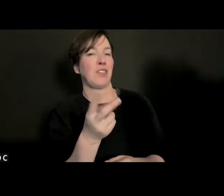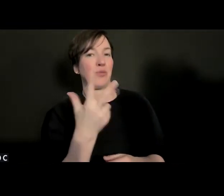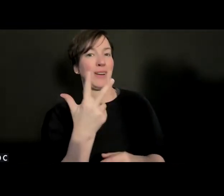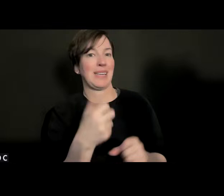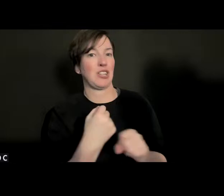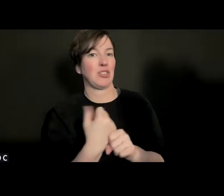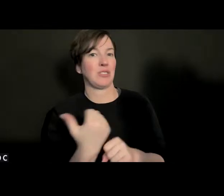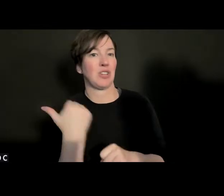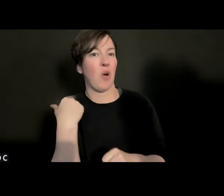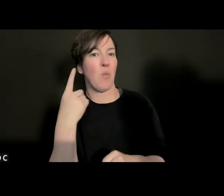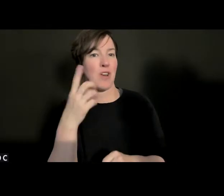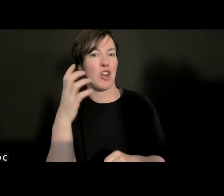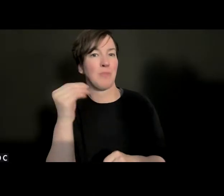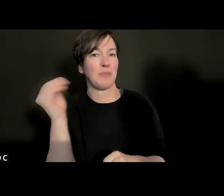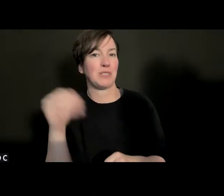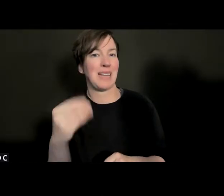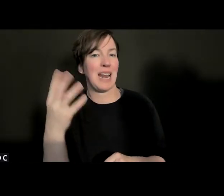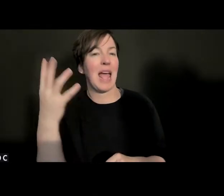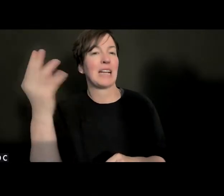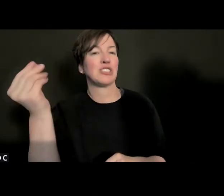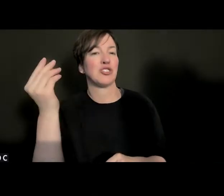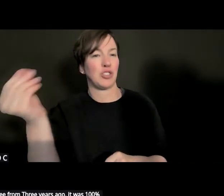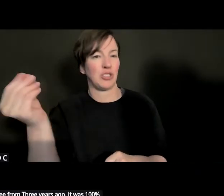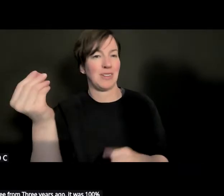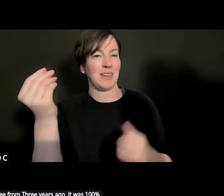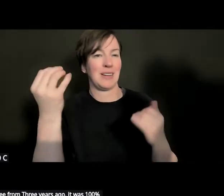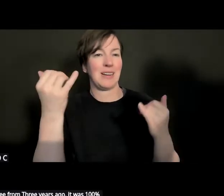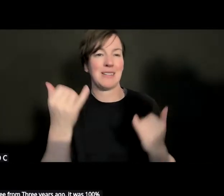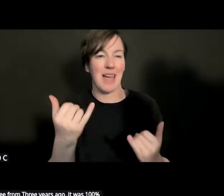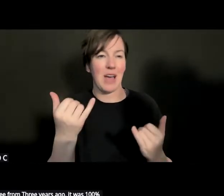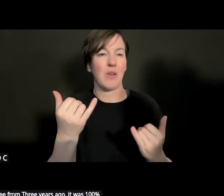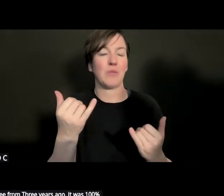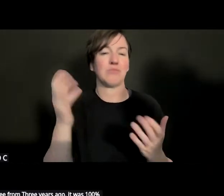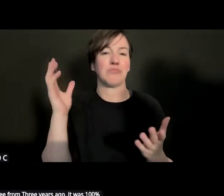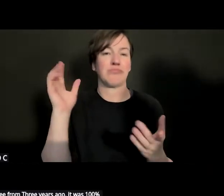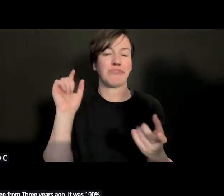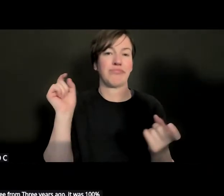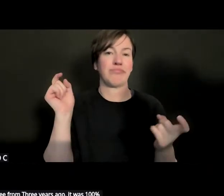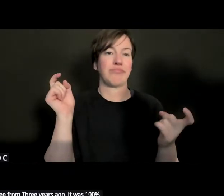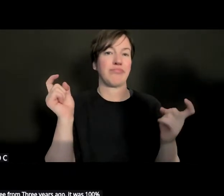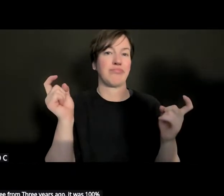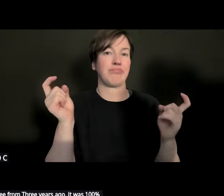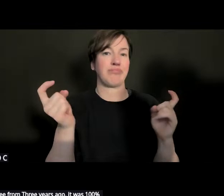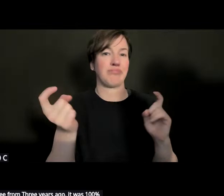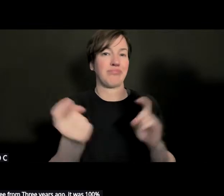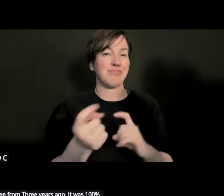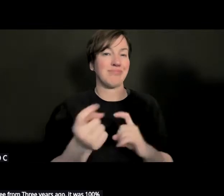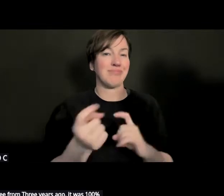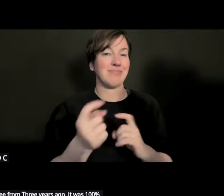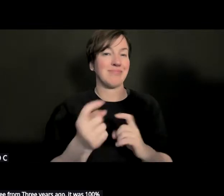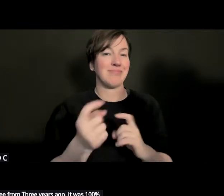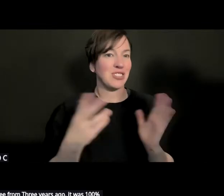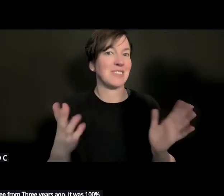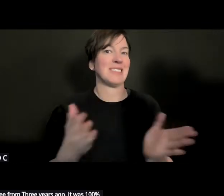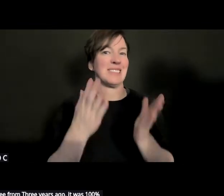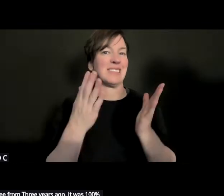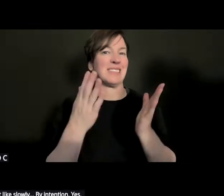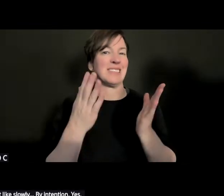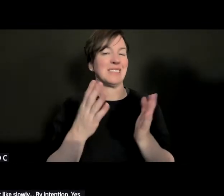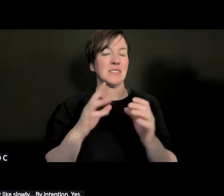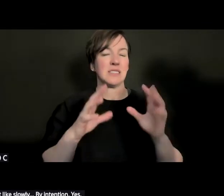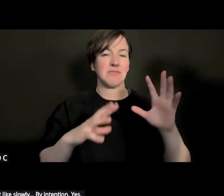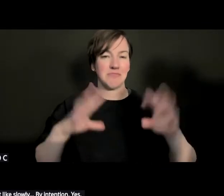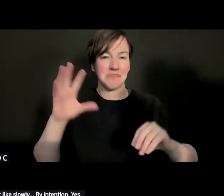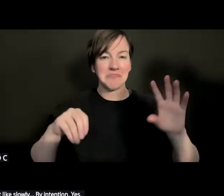it was 100% external. External, right. And then it like slowly, by intention, Yes. on-ramped, and we invested